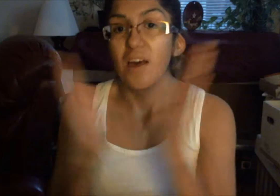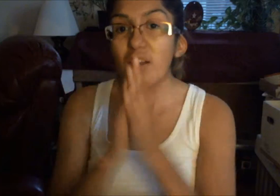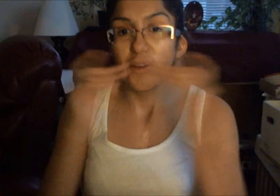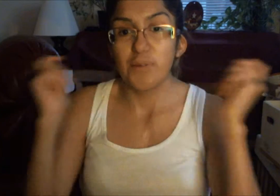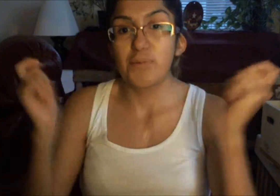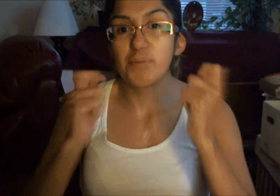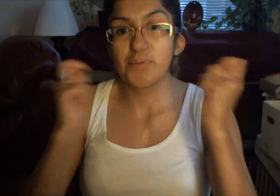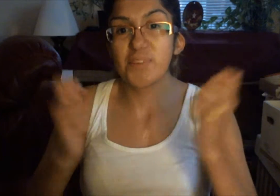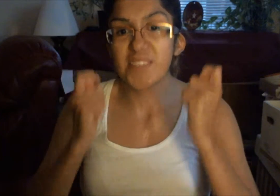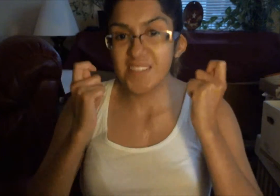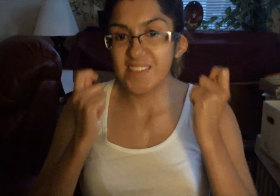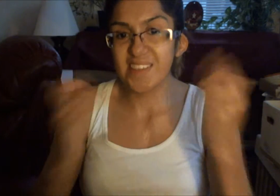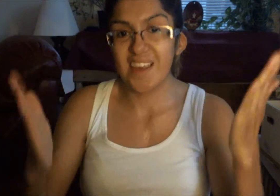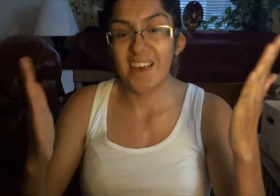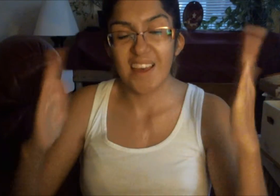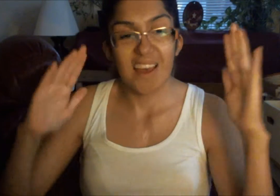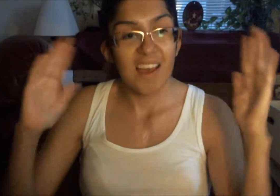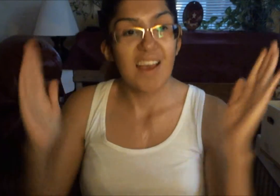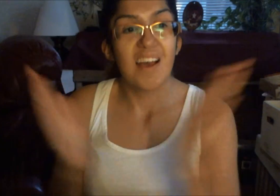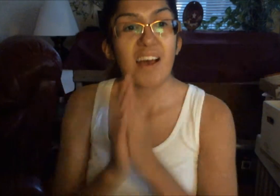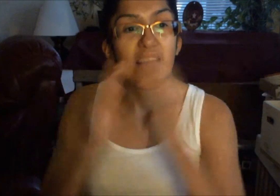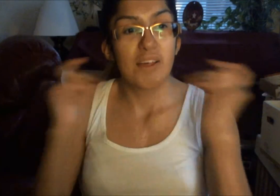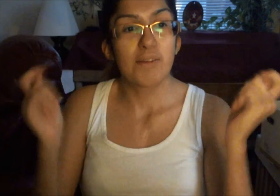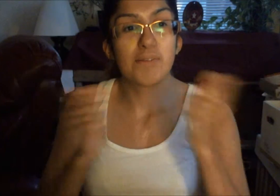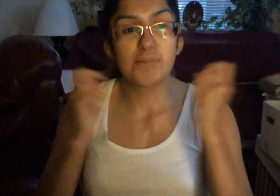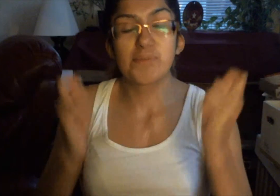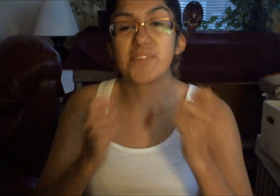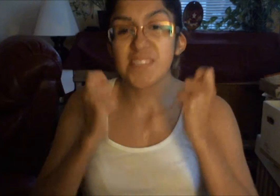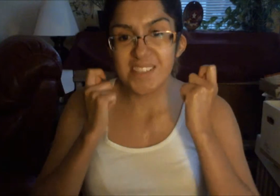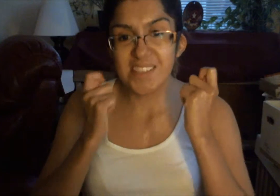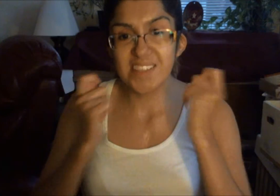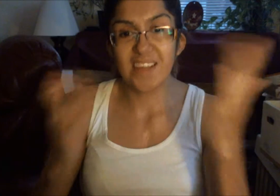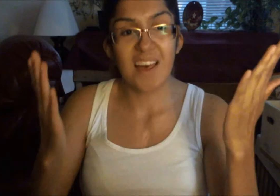delicious plant-based cheeses. I like to try some cheese.